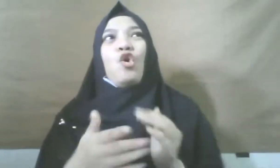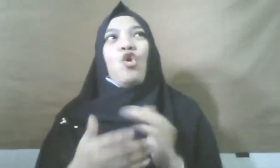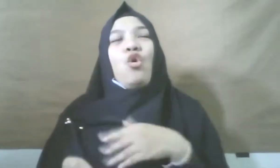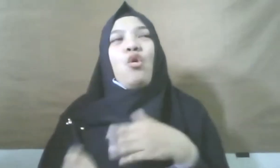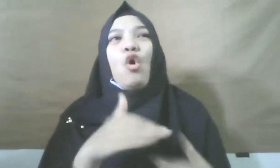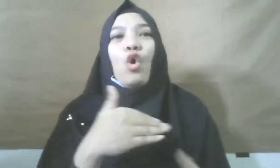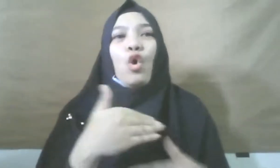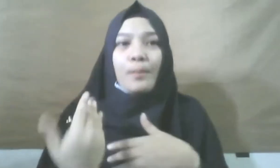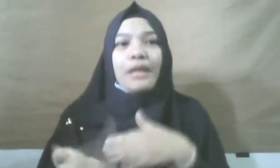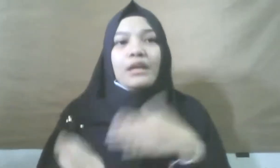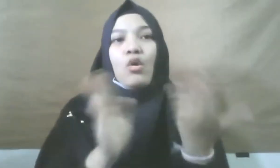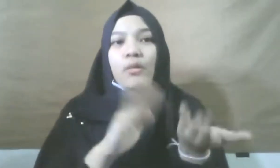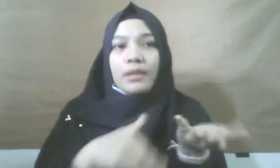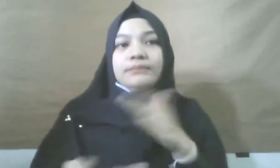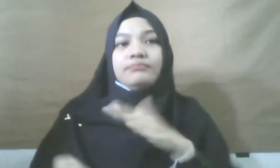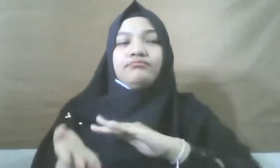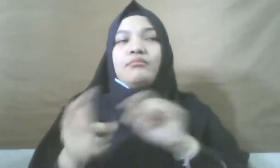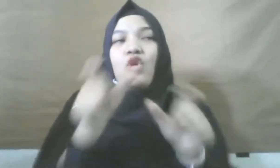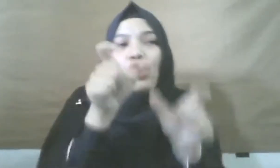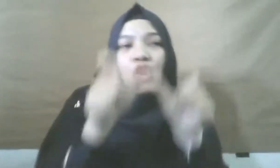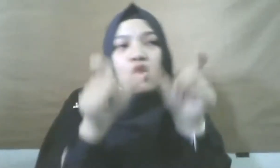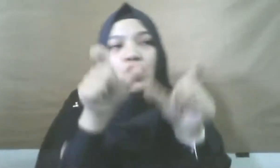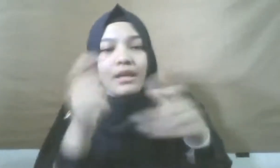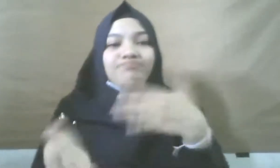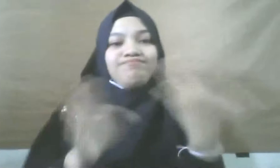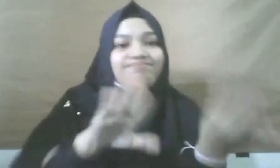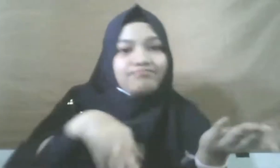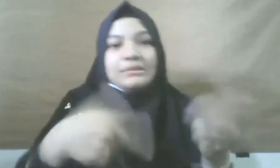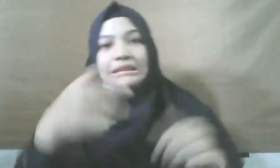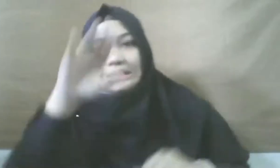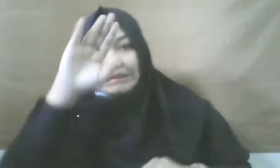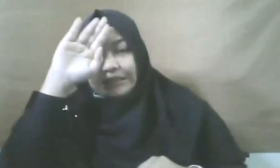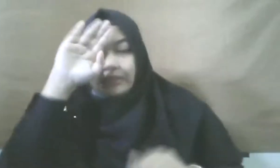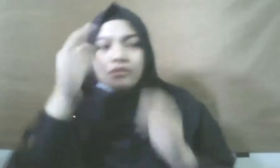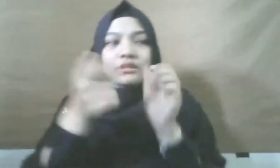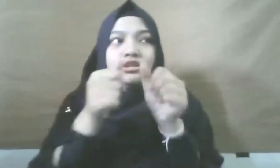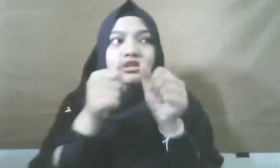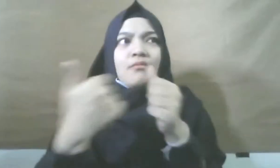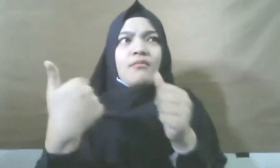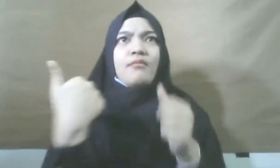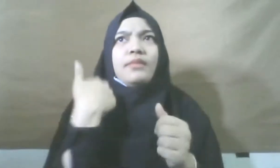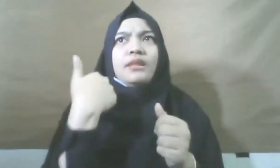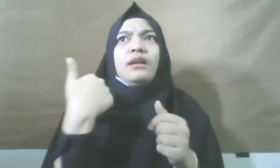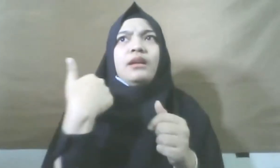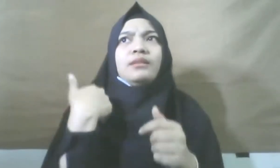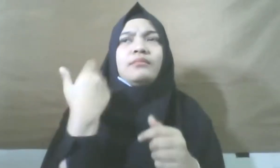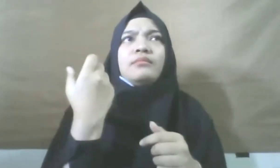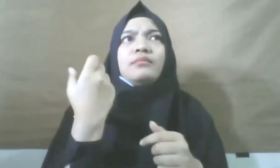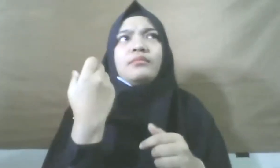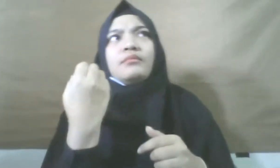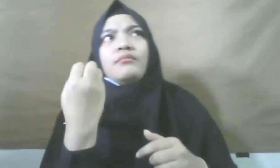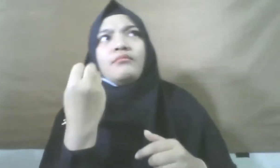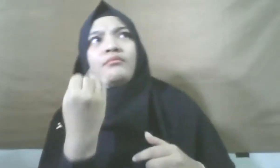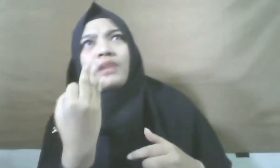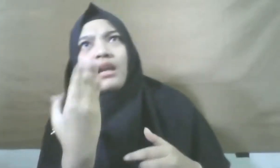with the COVID-19. So, and there are so many campaigns, health education, how